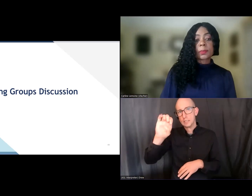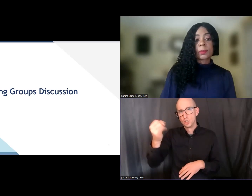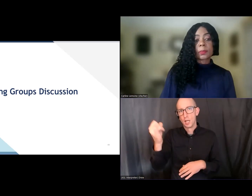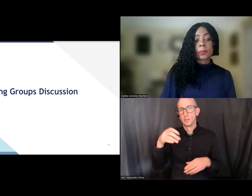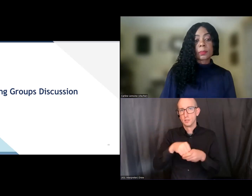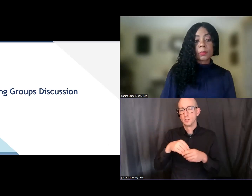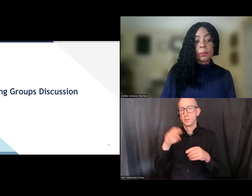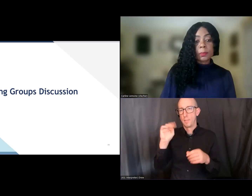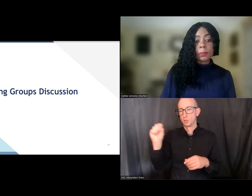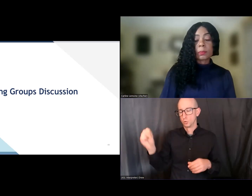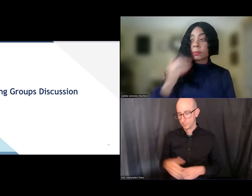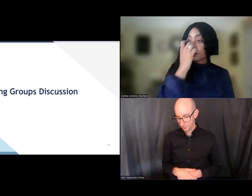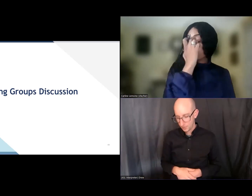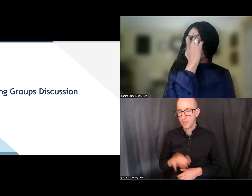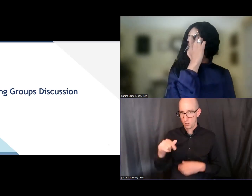so that's one.